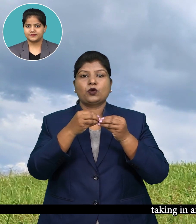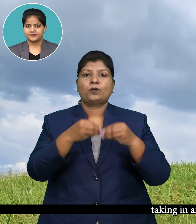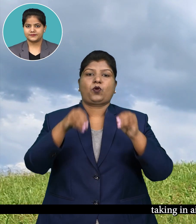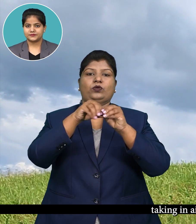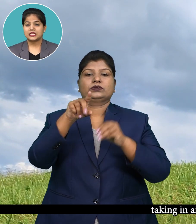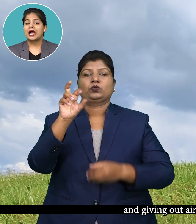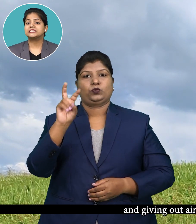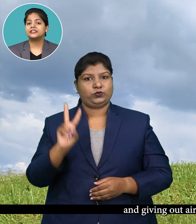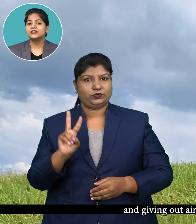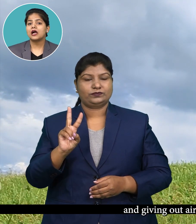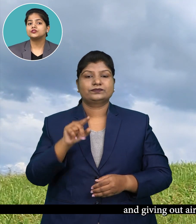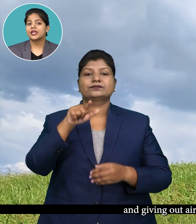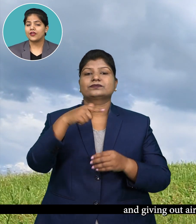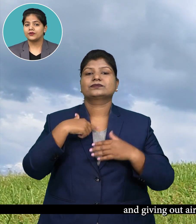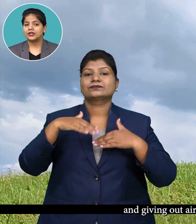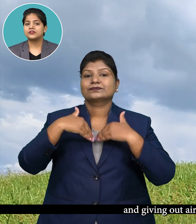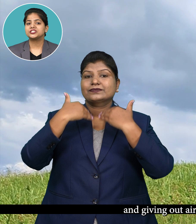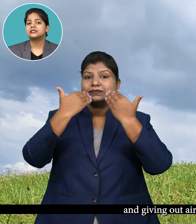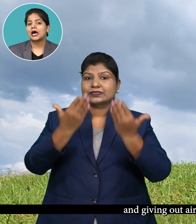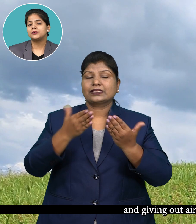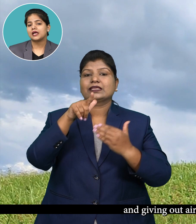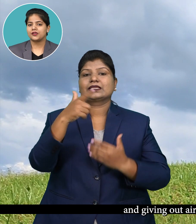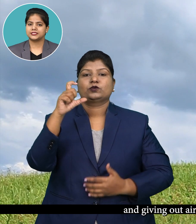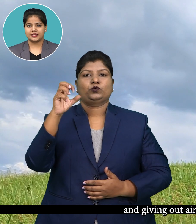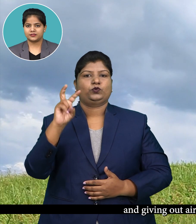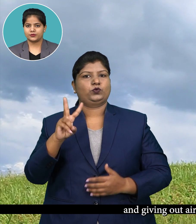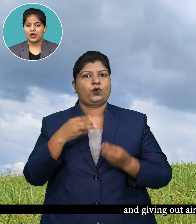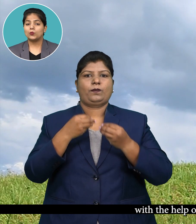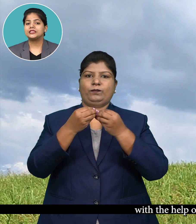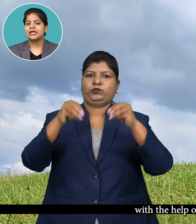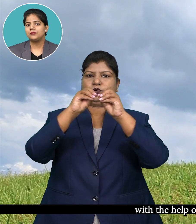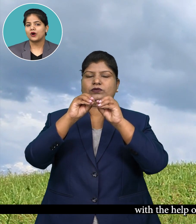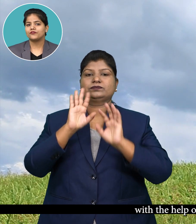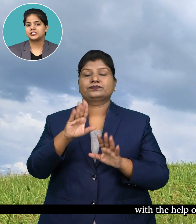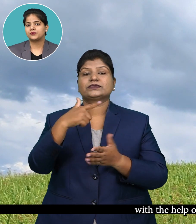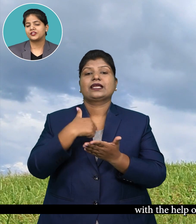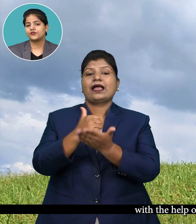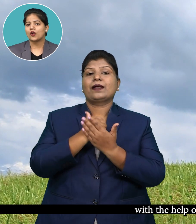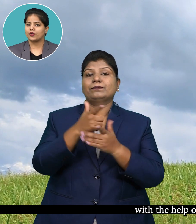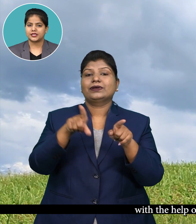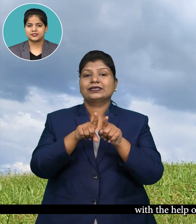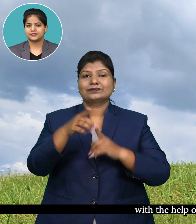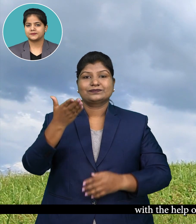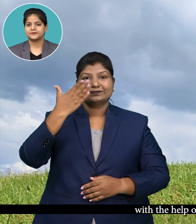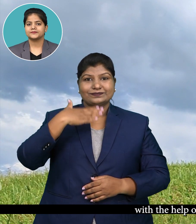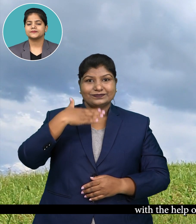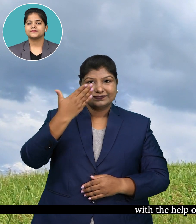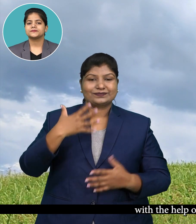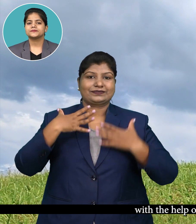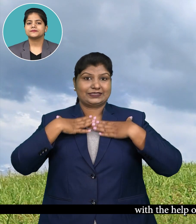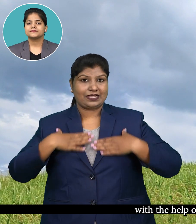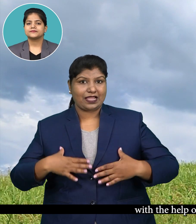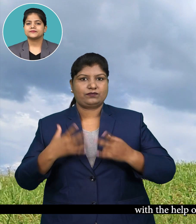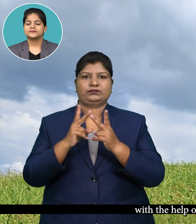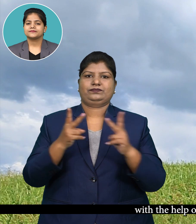oxygen and giving out air rich in carbon dioxide with the help of respiratory organs.